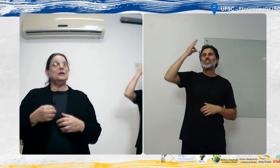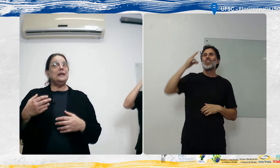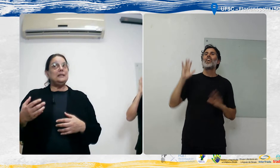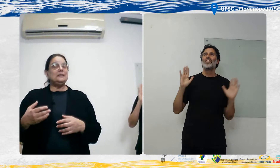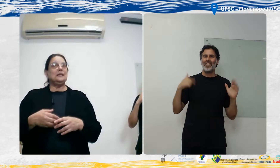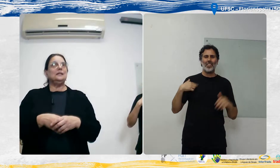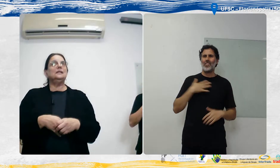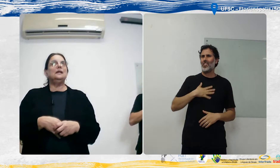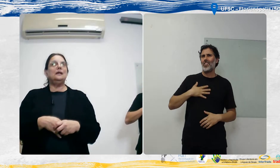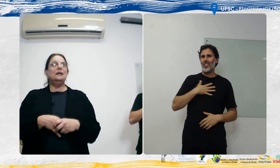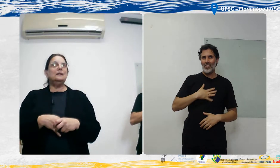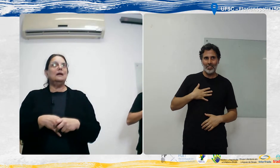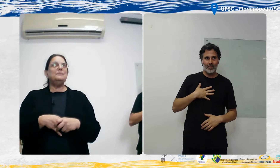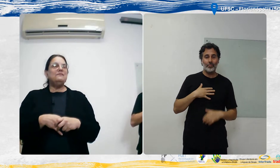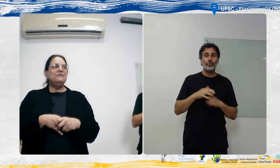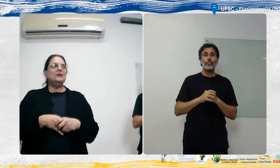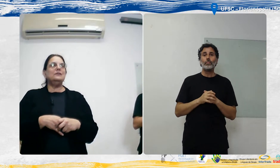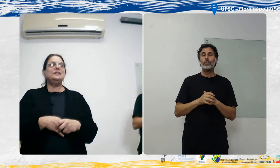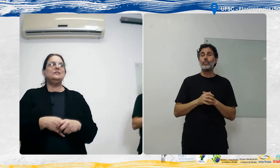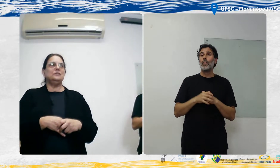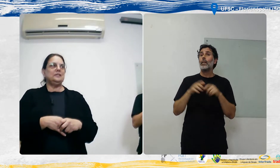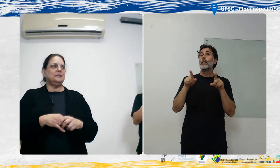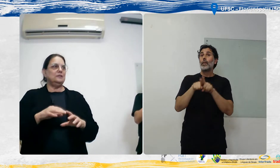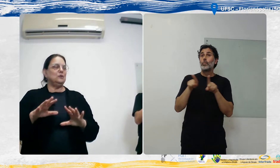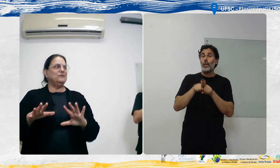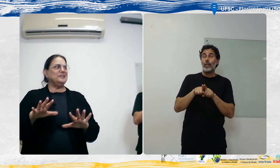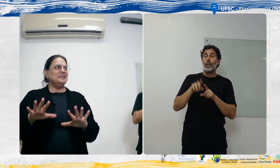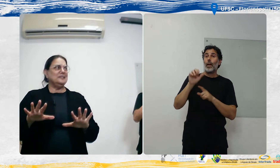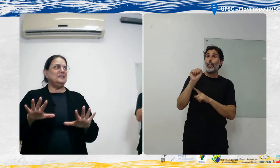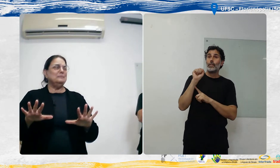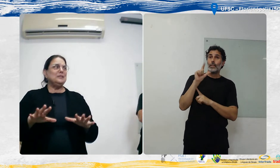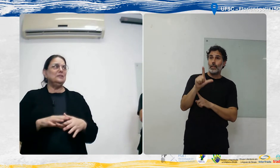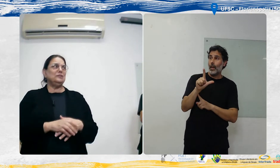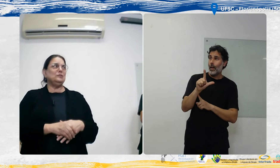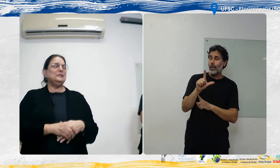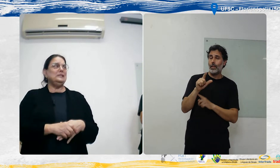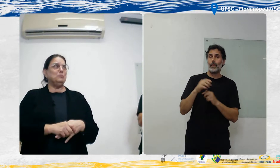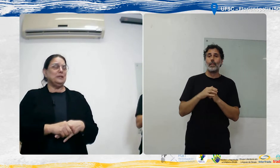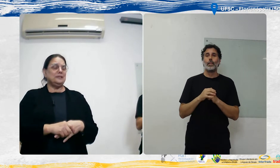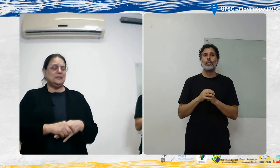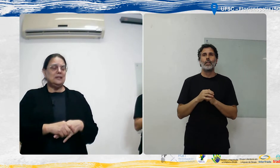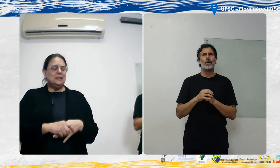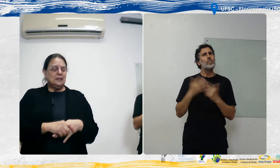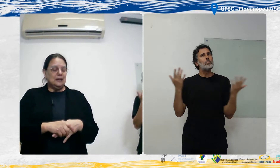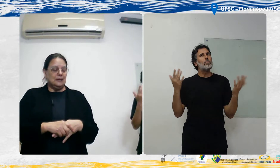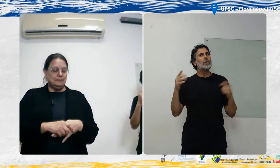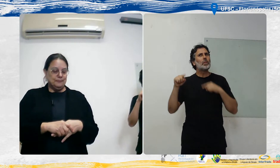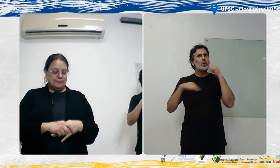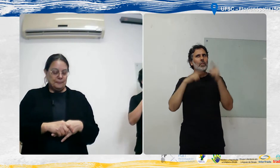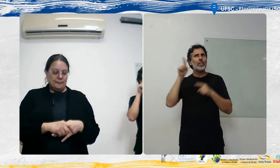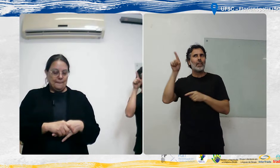also for ASL, and I'd be very curious to know if this is similar to Libras.